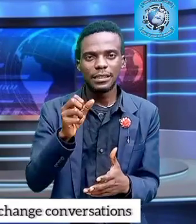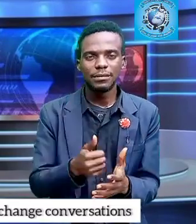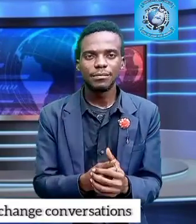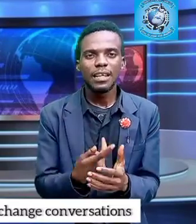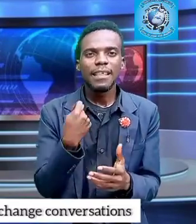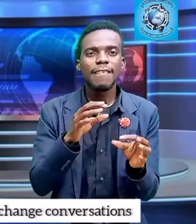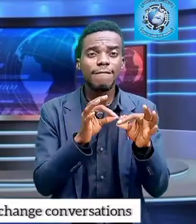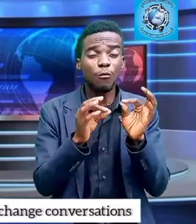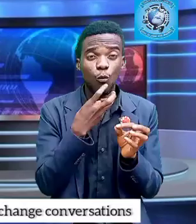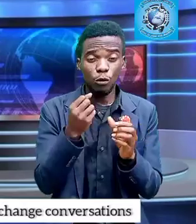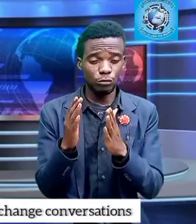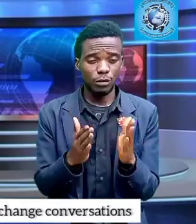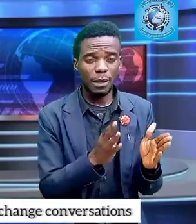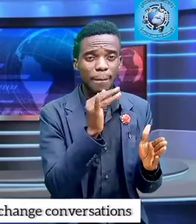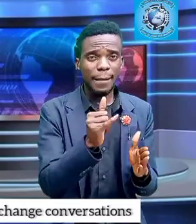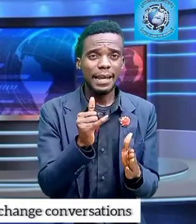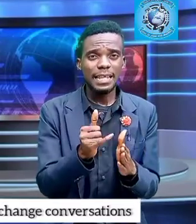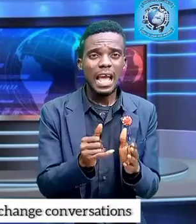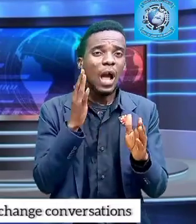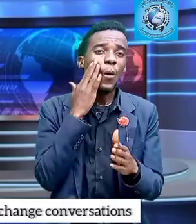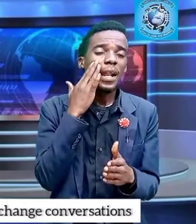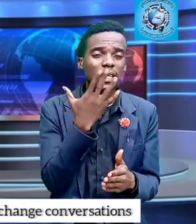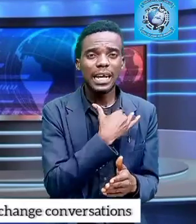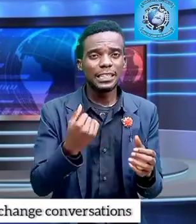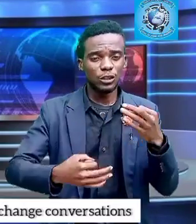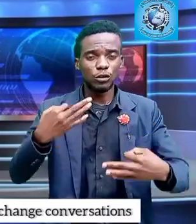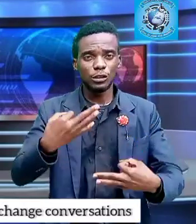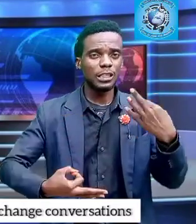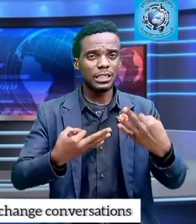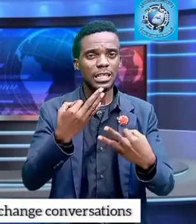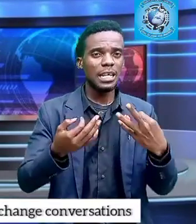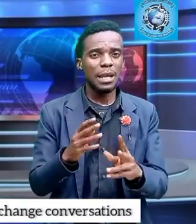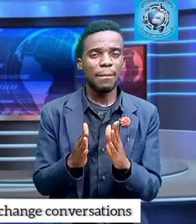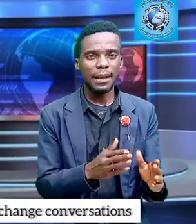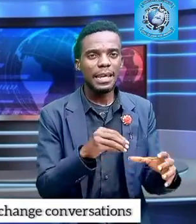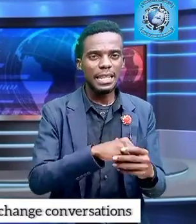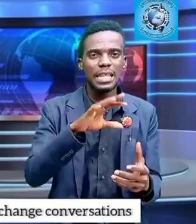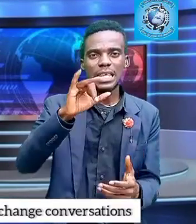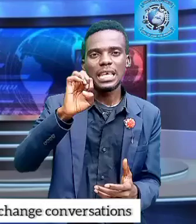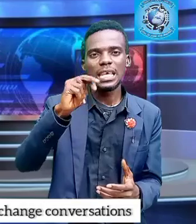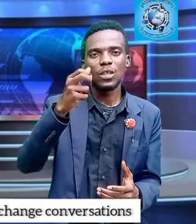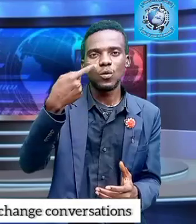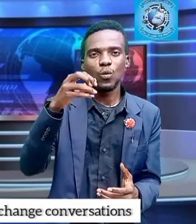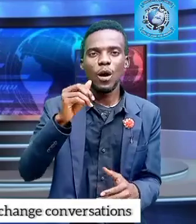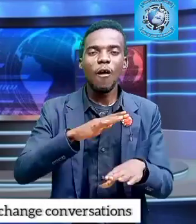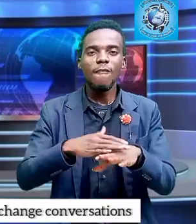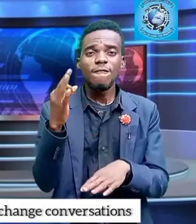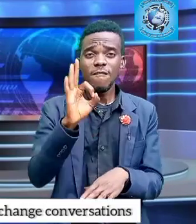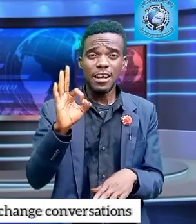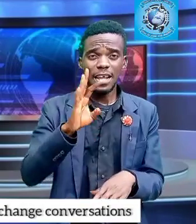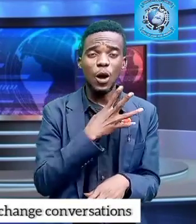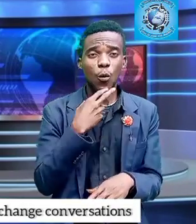The forum was organized by the Media Awareness and Justice Initiative in Yanagwa on Friday and